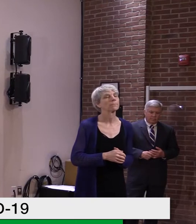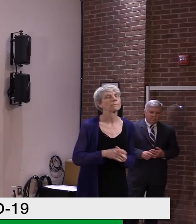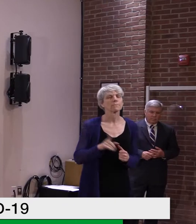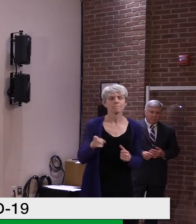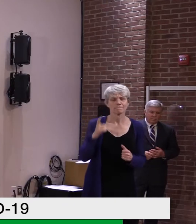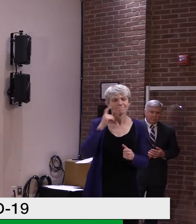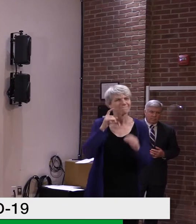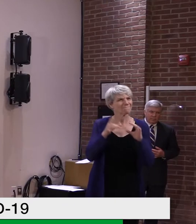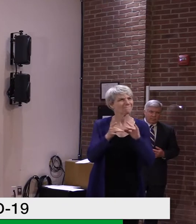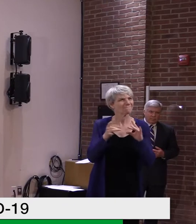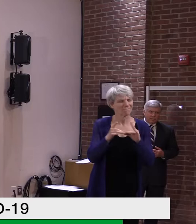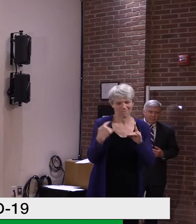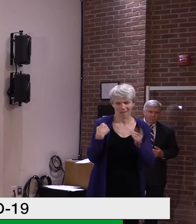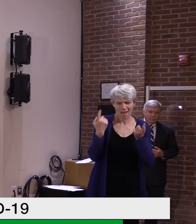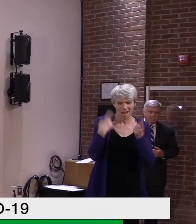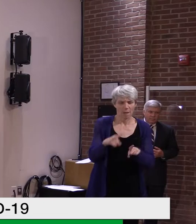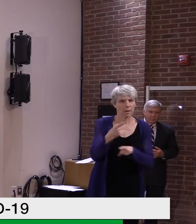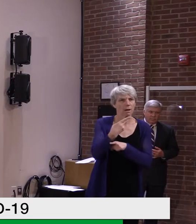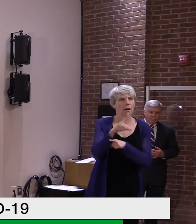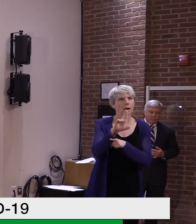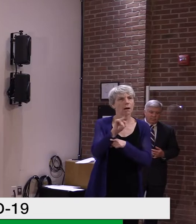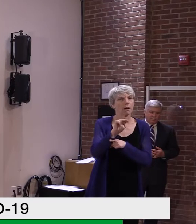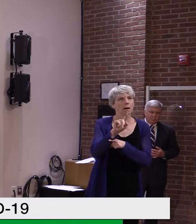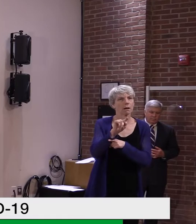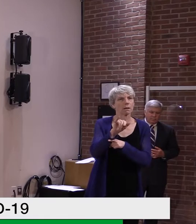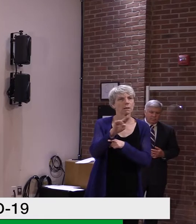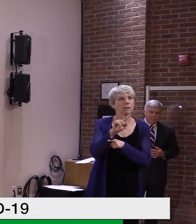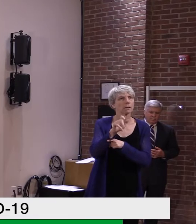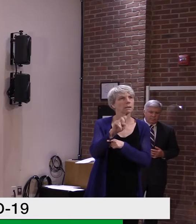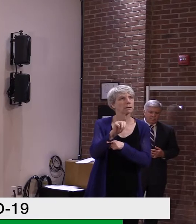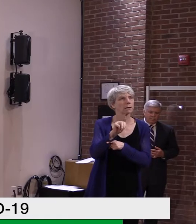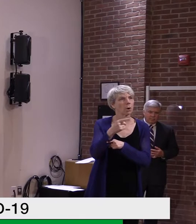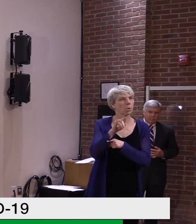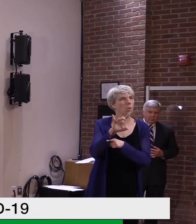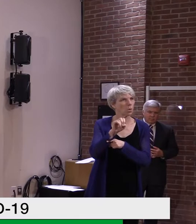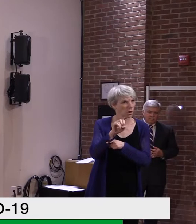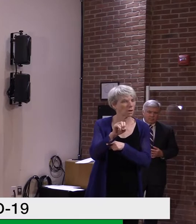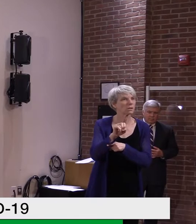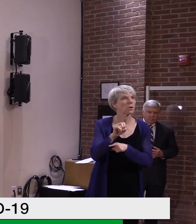that incident at the Huntington Gorge was helpful to see. However,